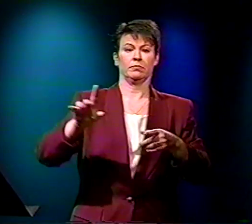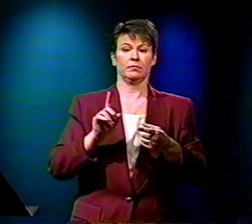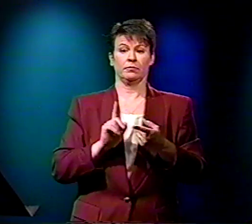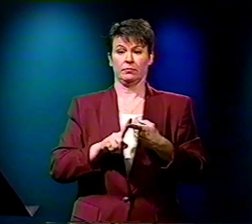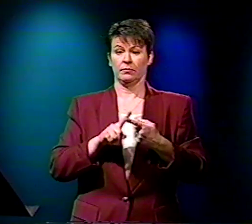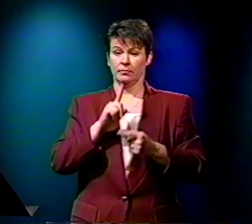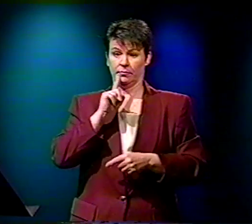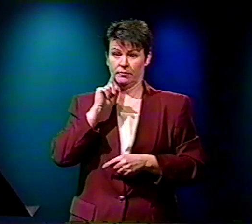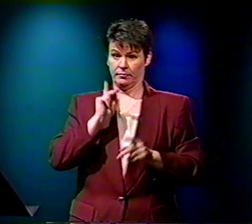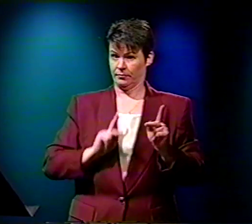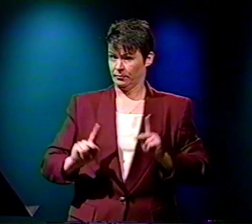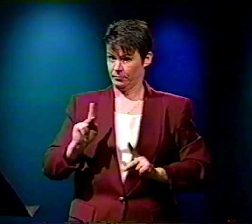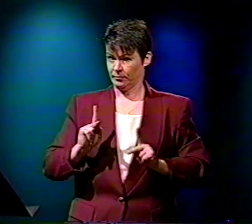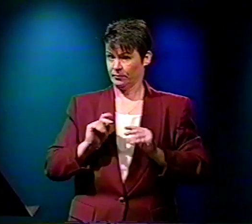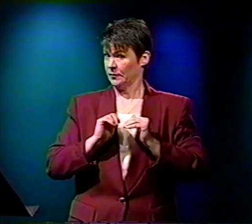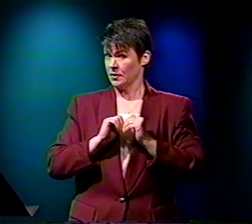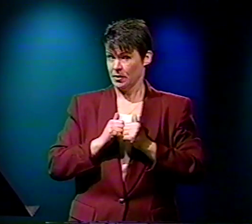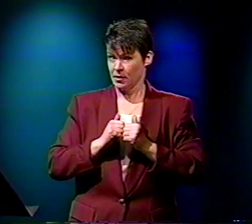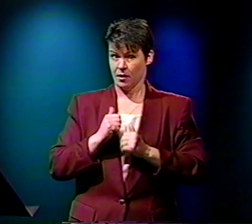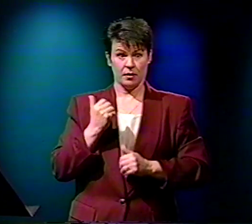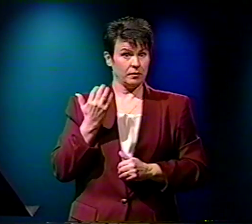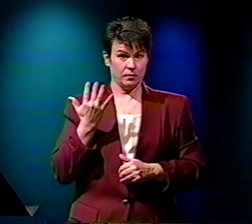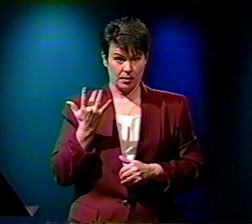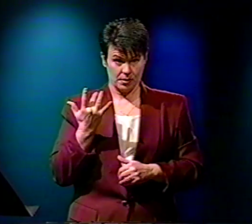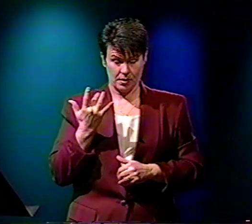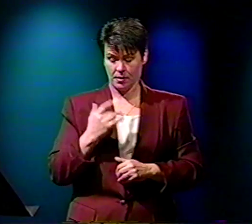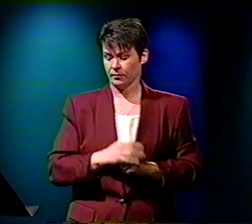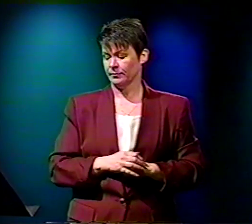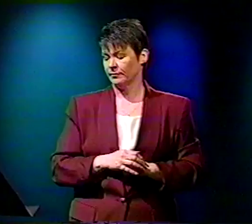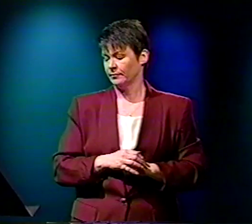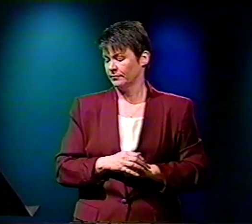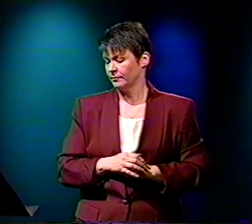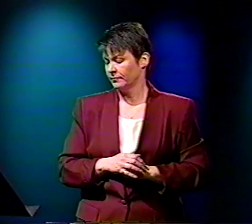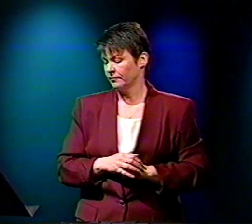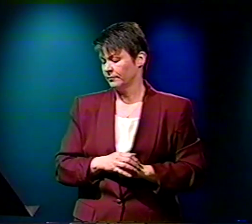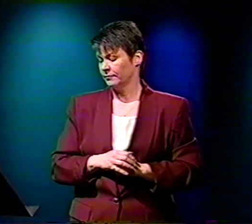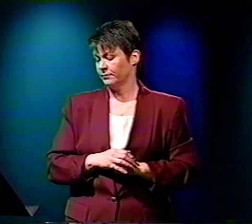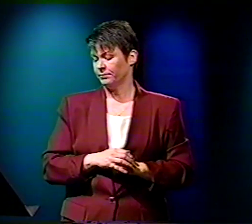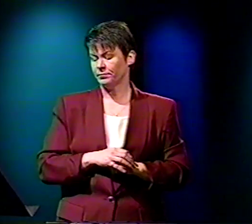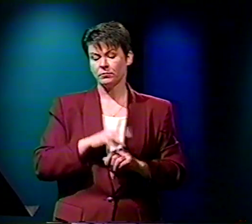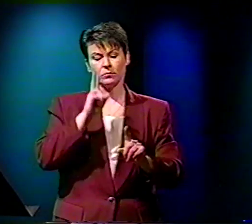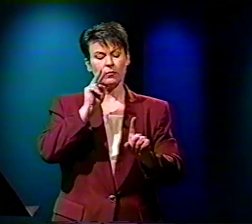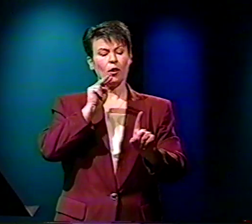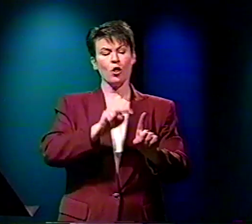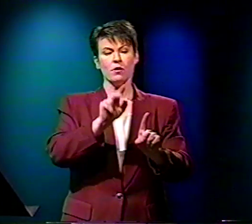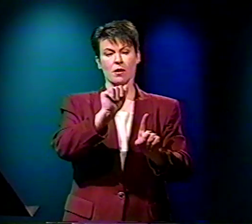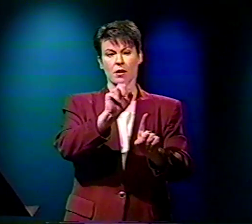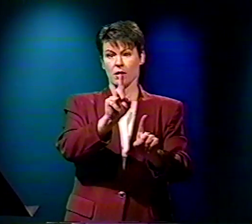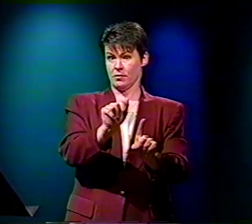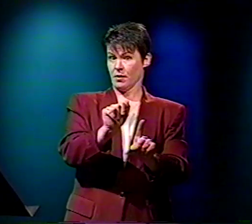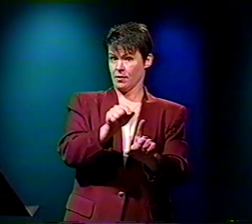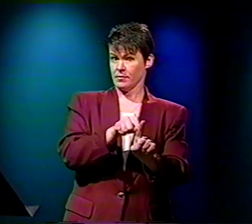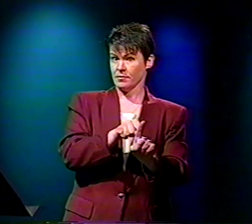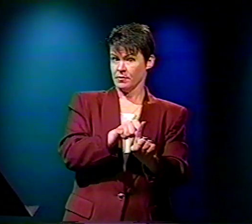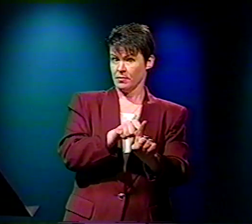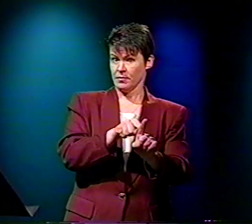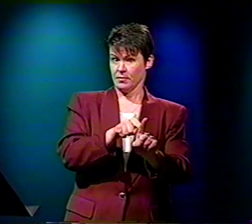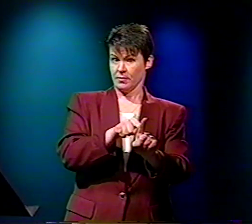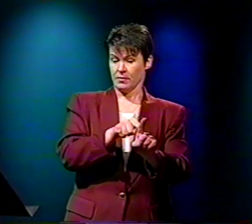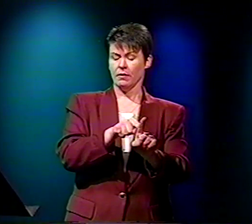Backdraft from interpreting has had major implications for deaf people. Now, the reason why I say this is because if we take a look at, for